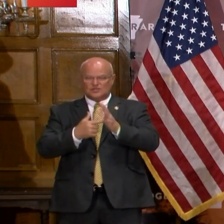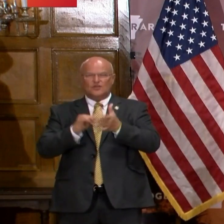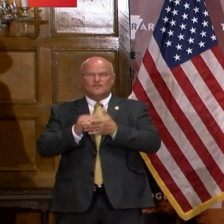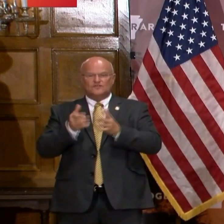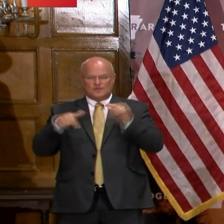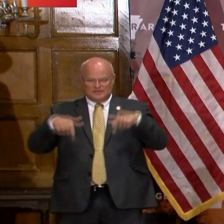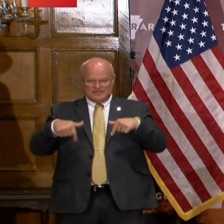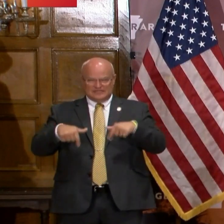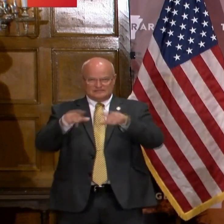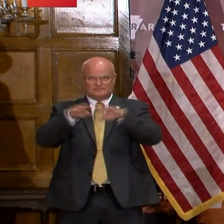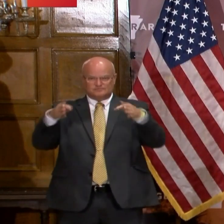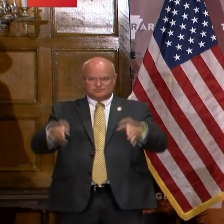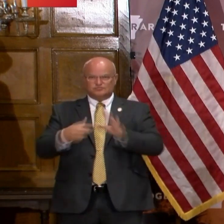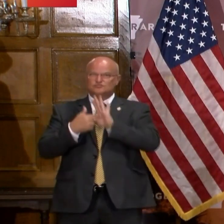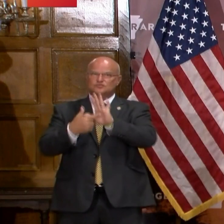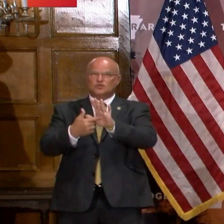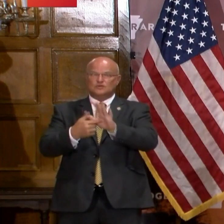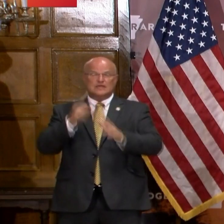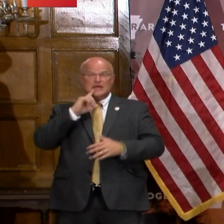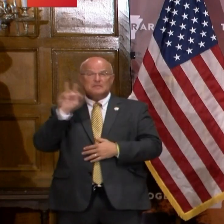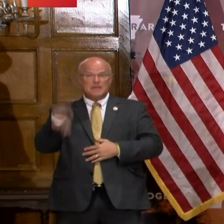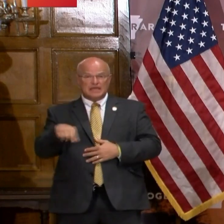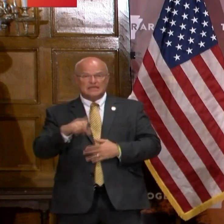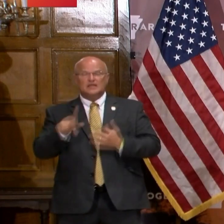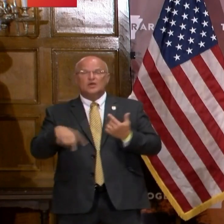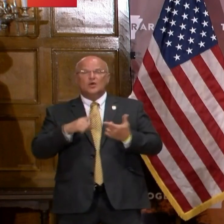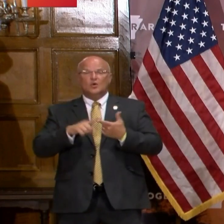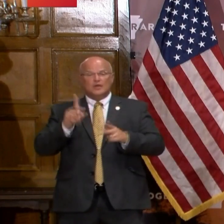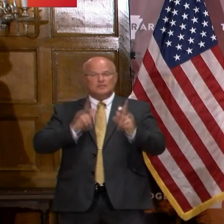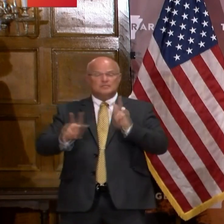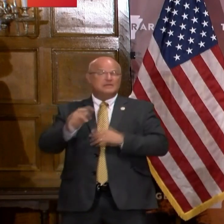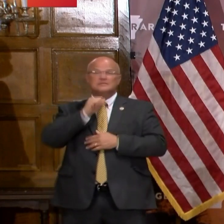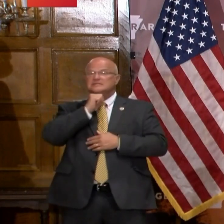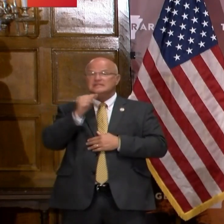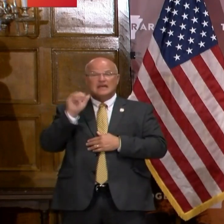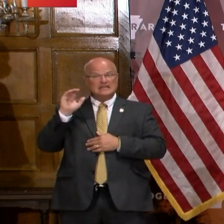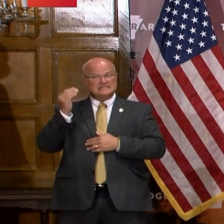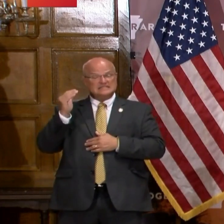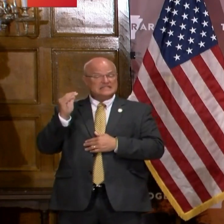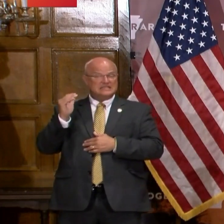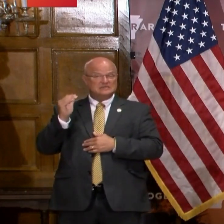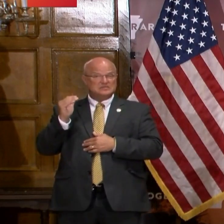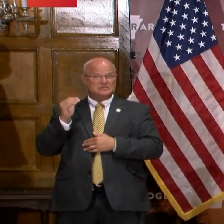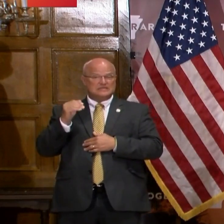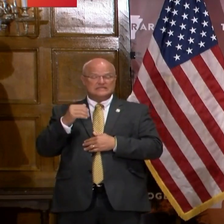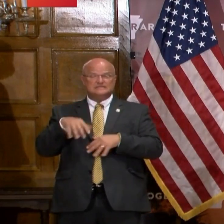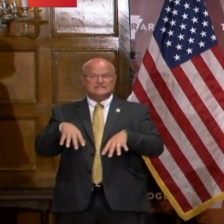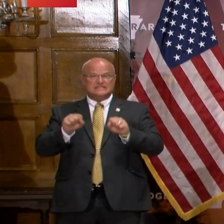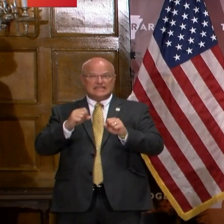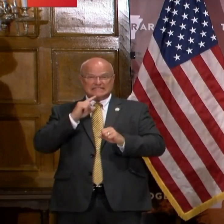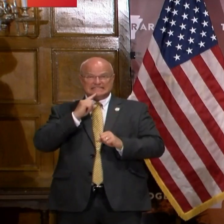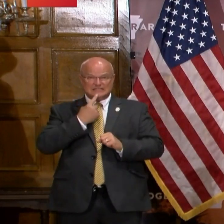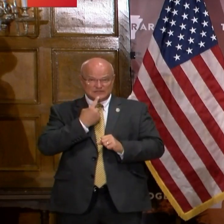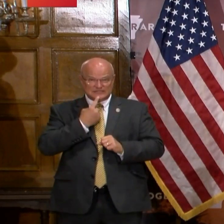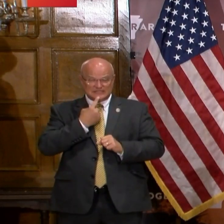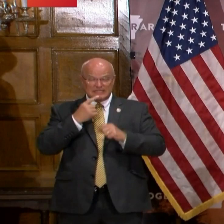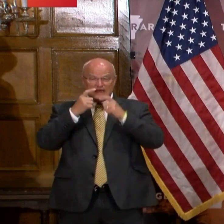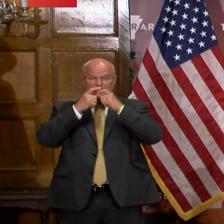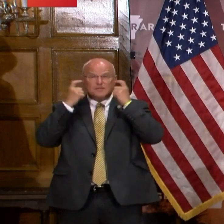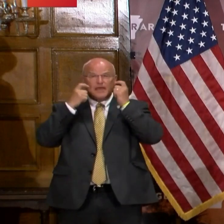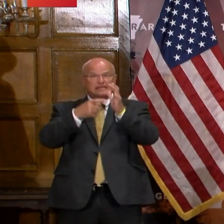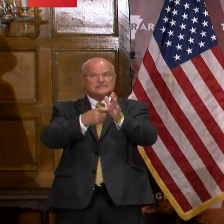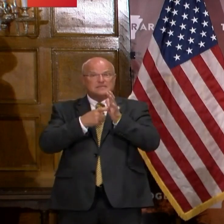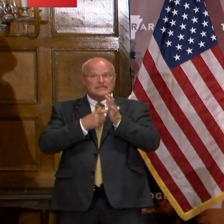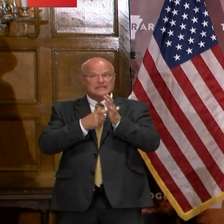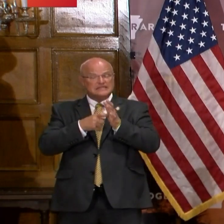podium, to the point of issuing a mandate when the public did not seem to be taking this issue seriously. The mask